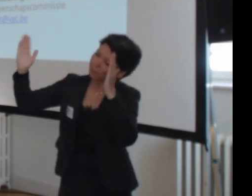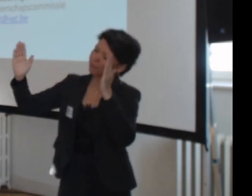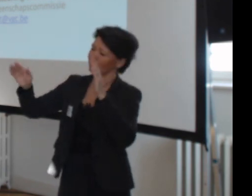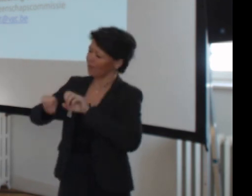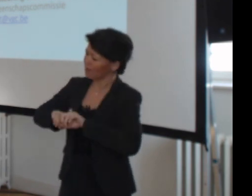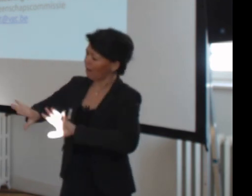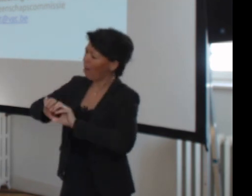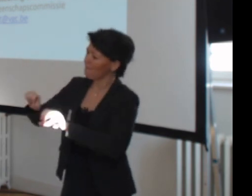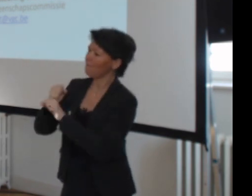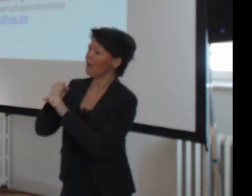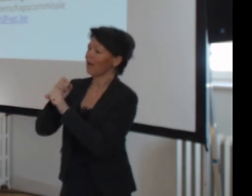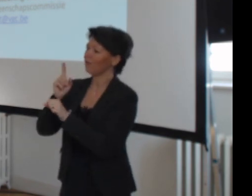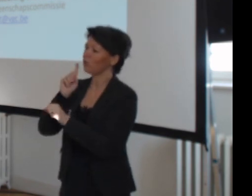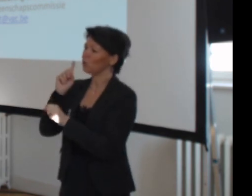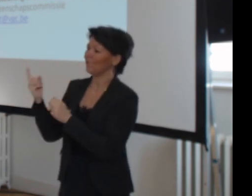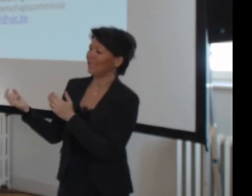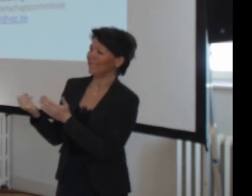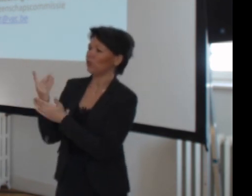newcomers.